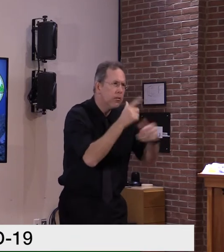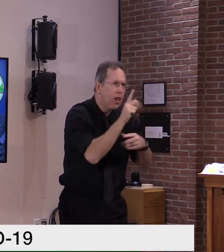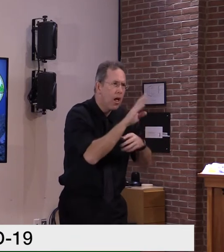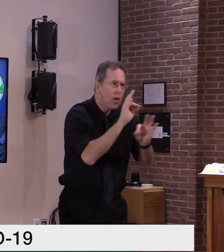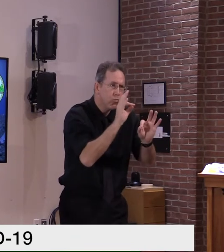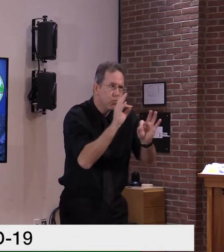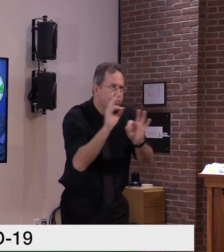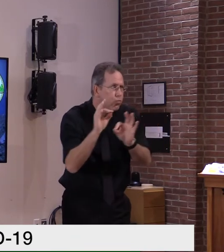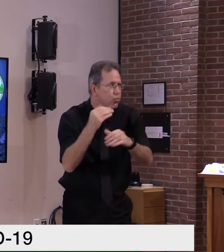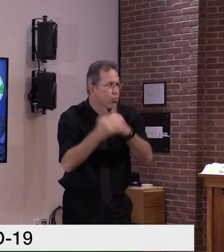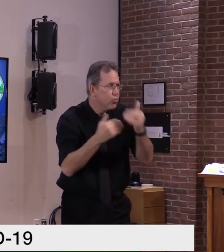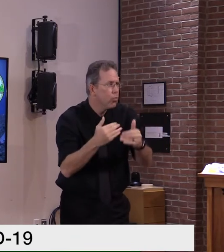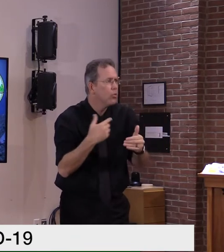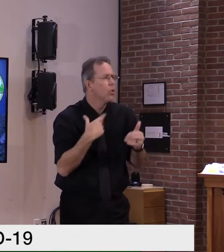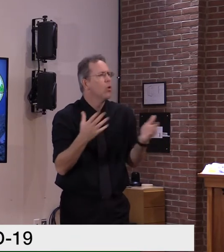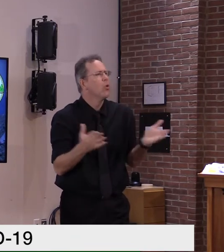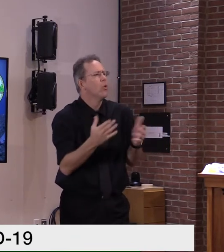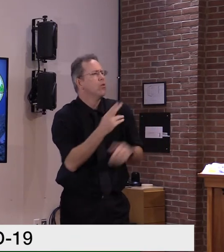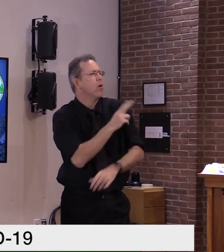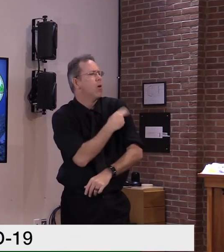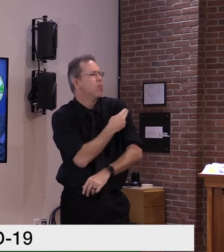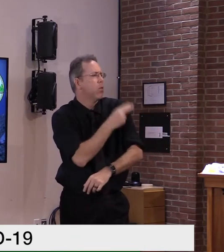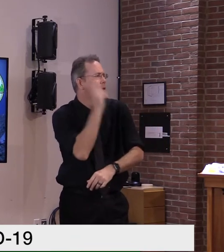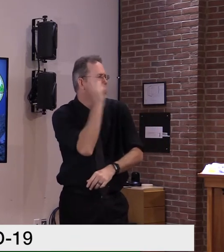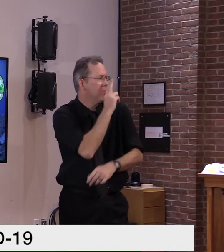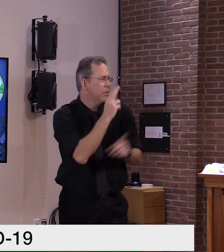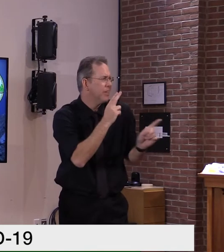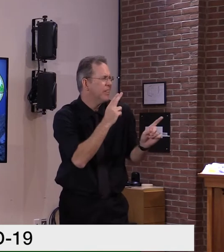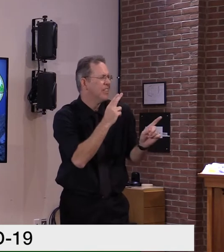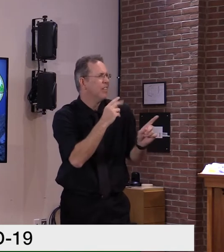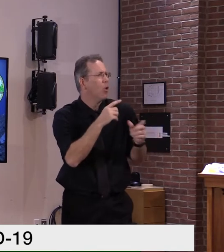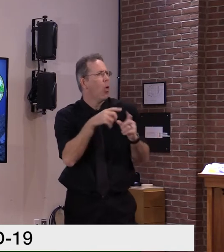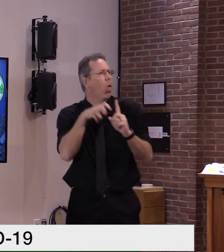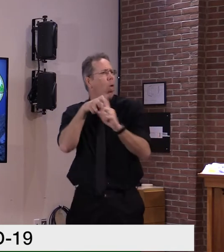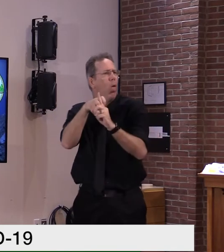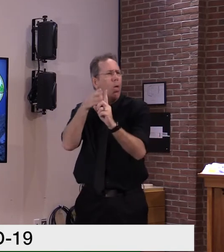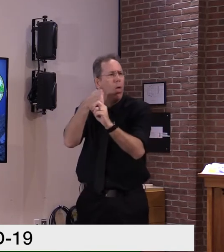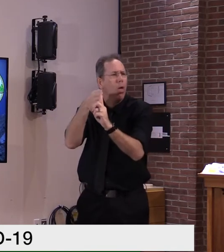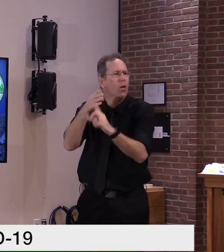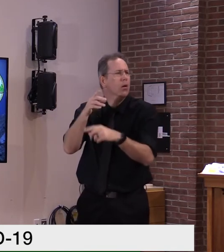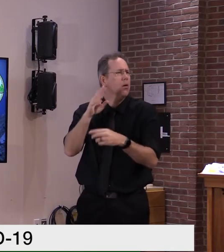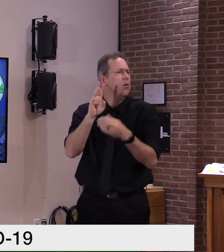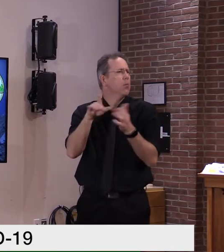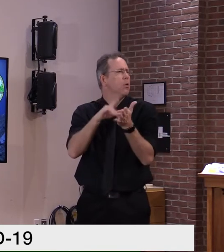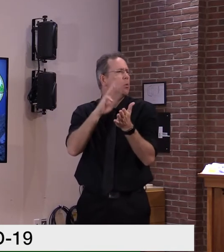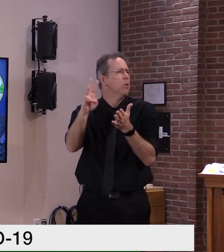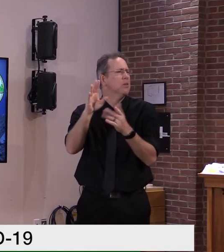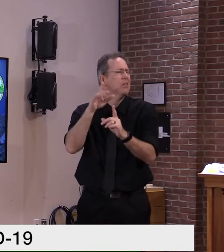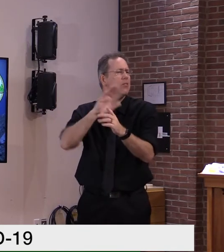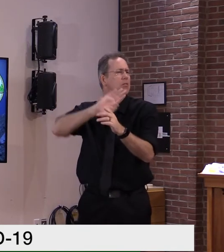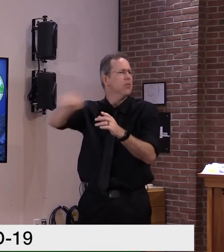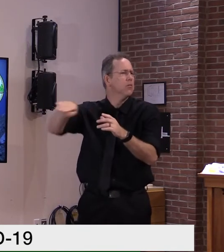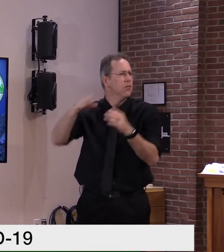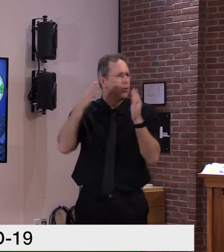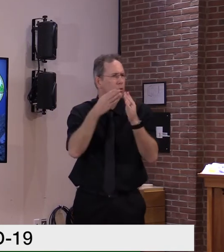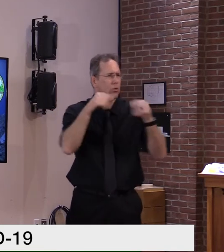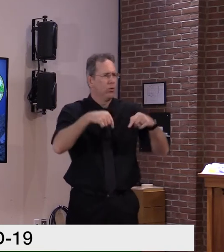hospitals to move away from the labs in the Midwest.